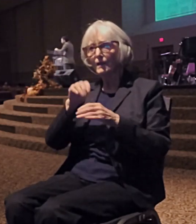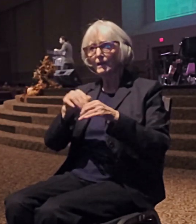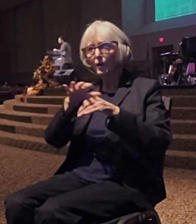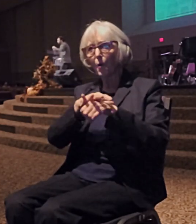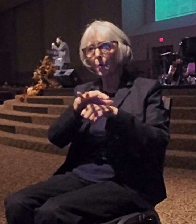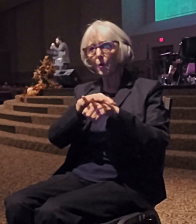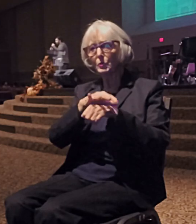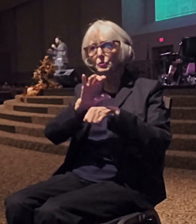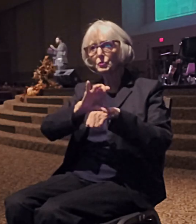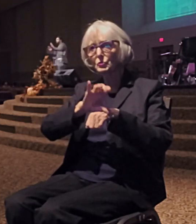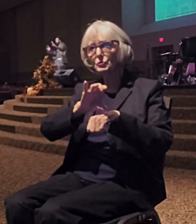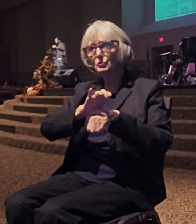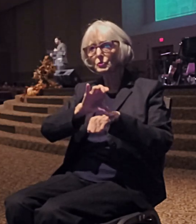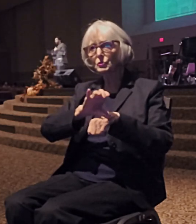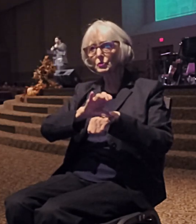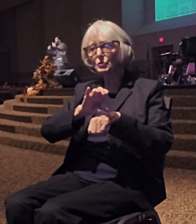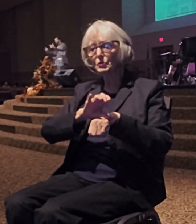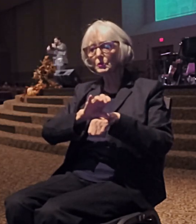local church,